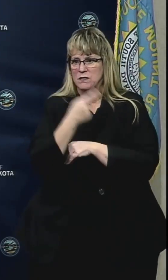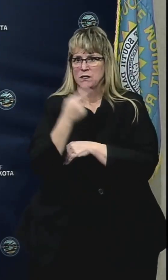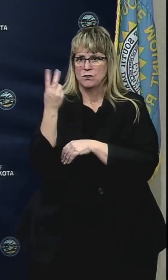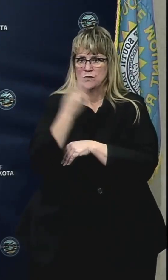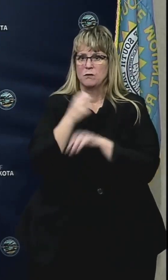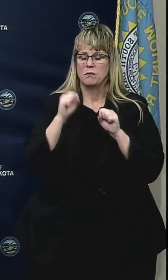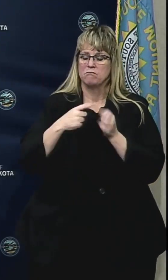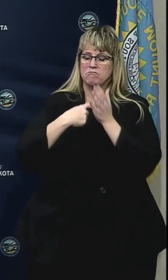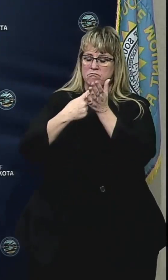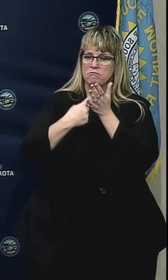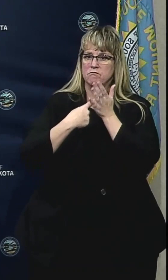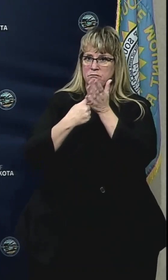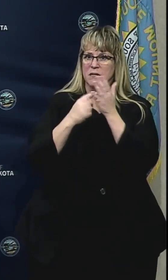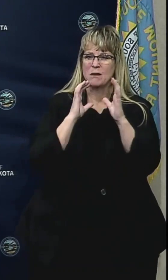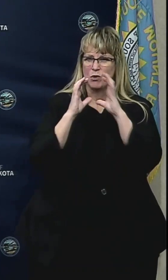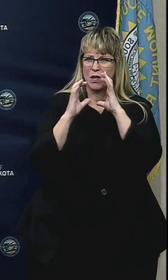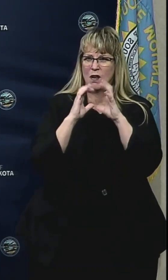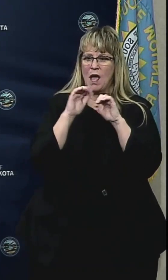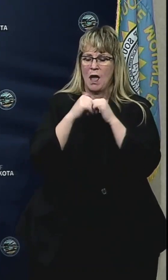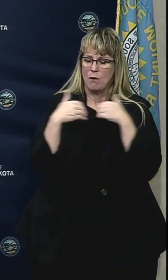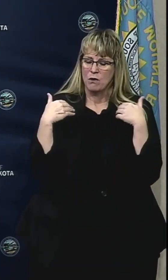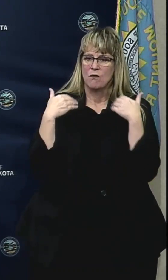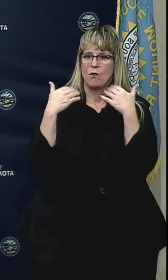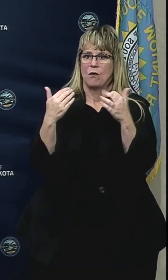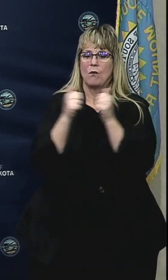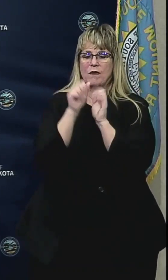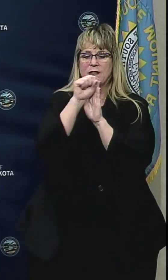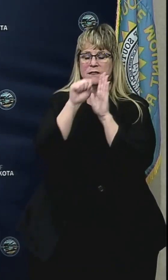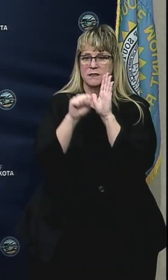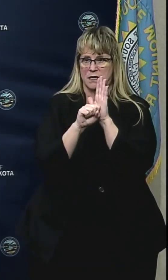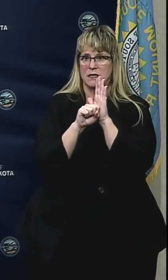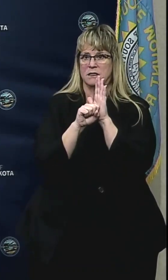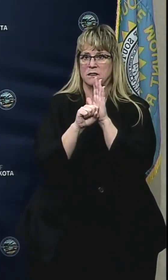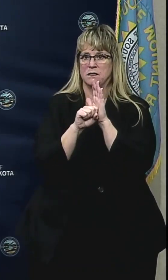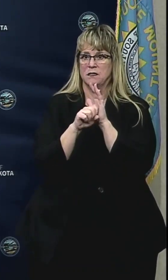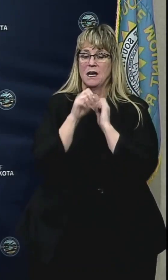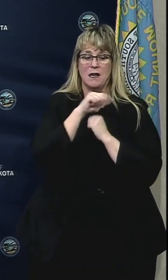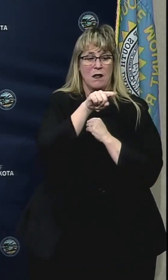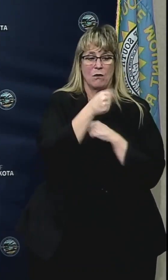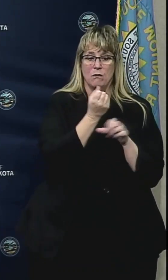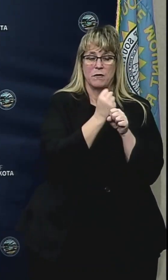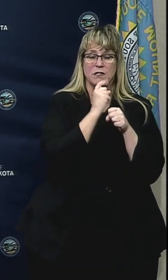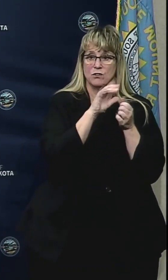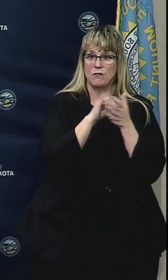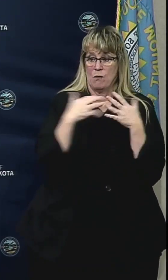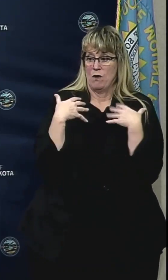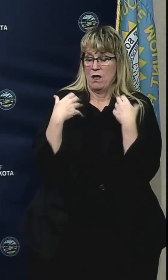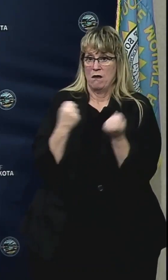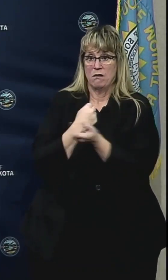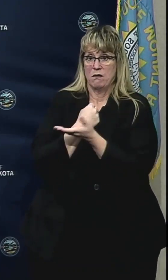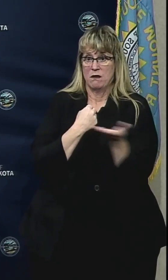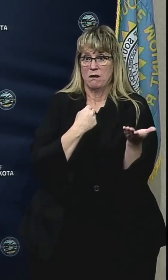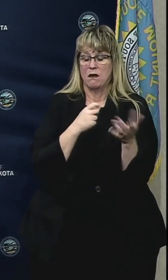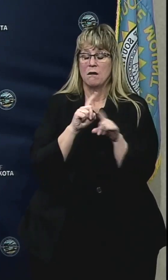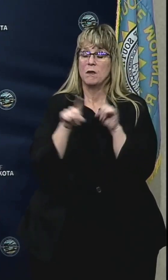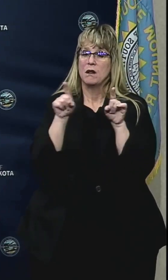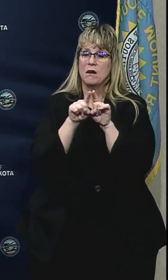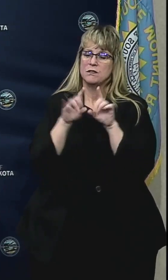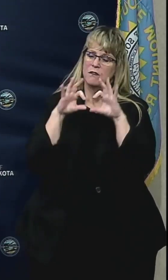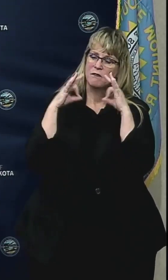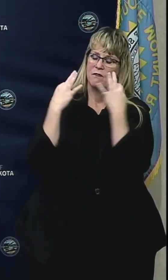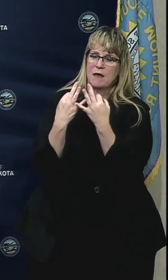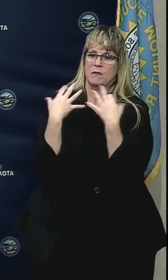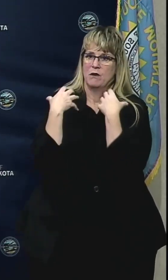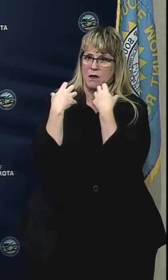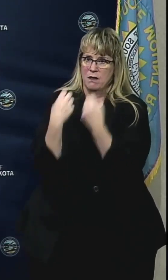have a discussion on how we move forward as a state to not only make sure that we're healthy, but also that our families